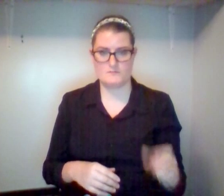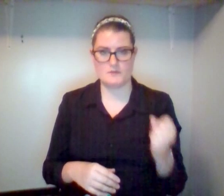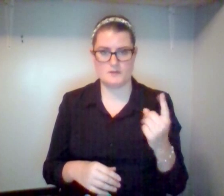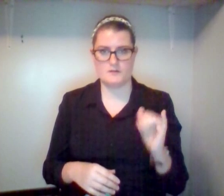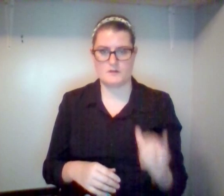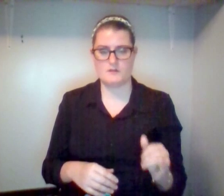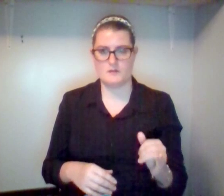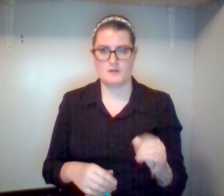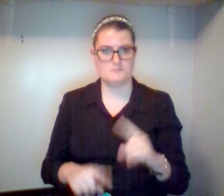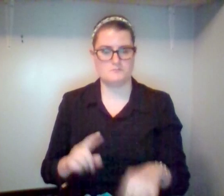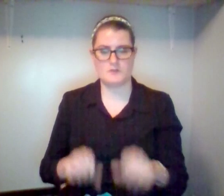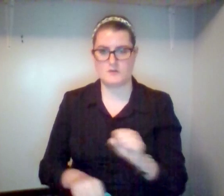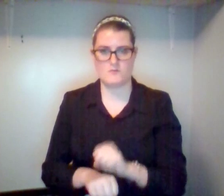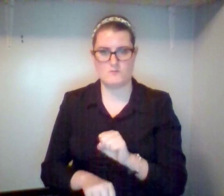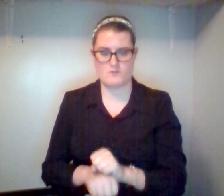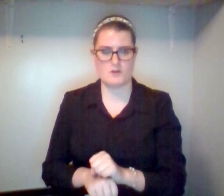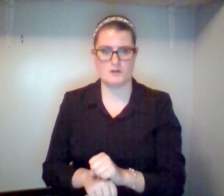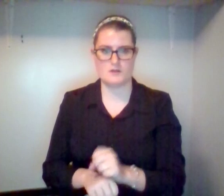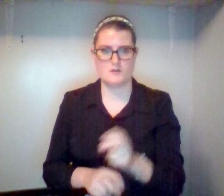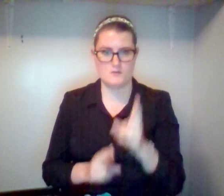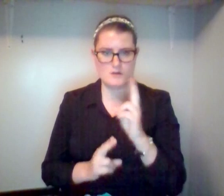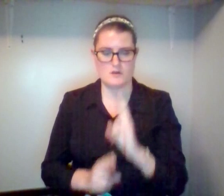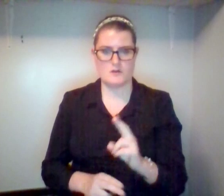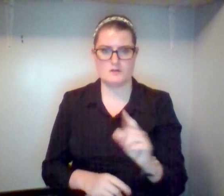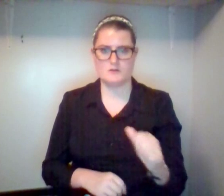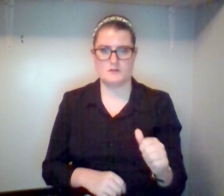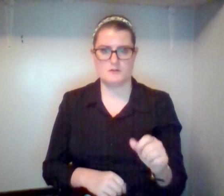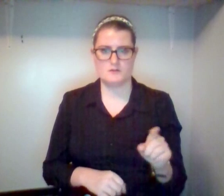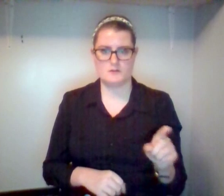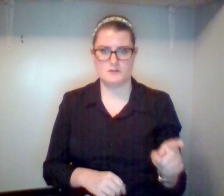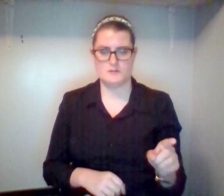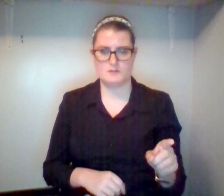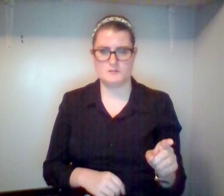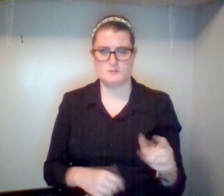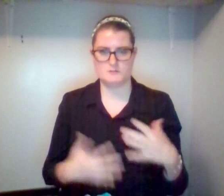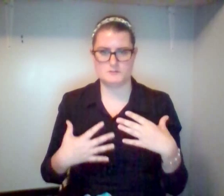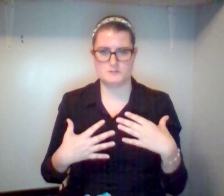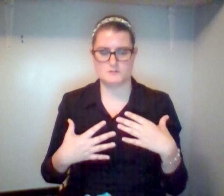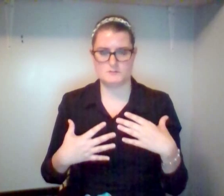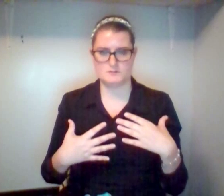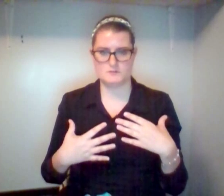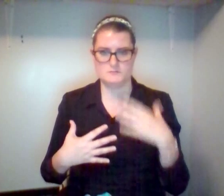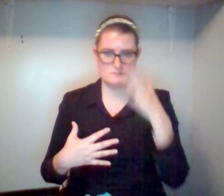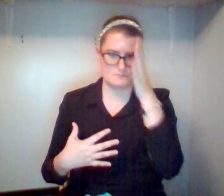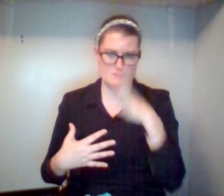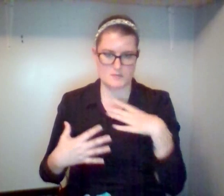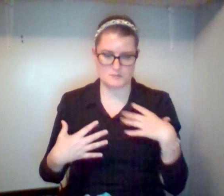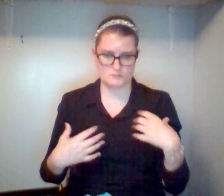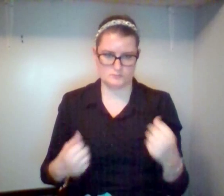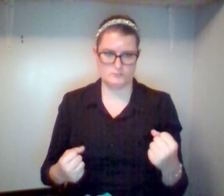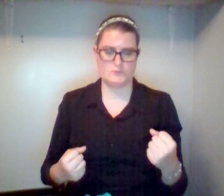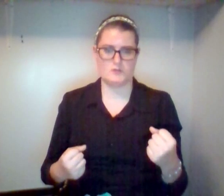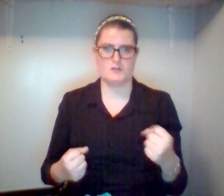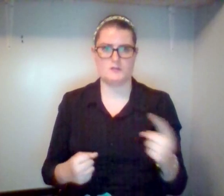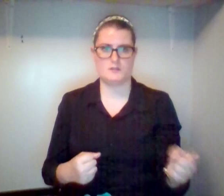will honor his manhood in other ways, and he will take his unique responsibility as head in other ways, and she